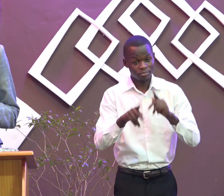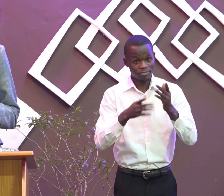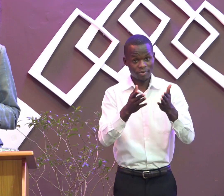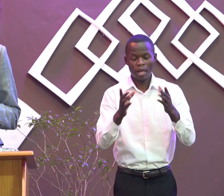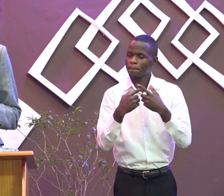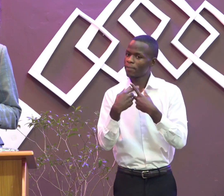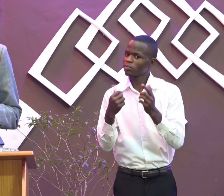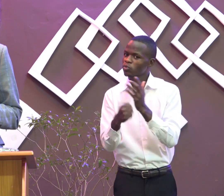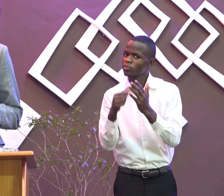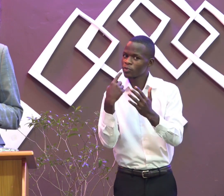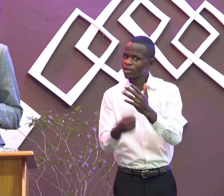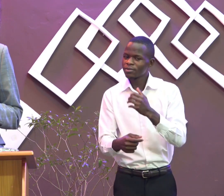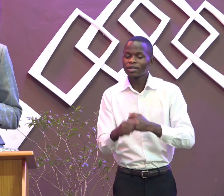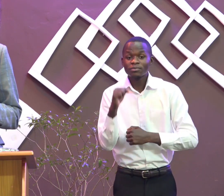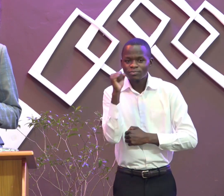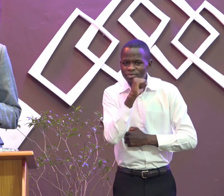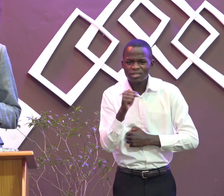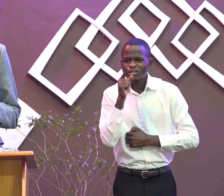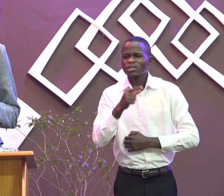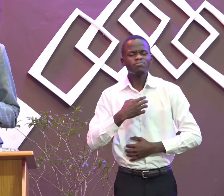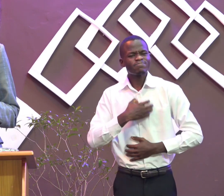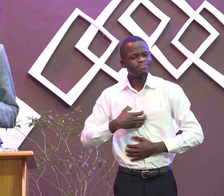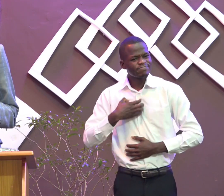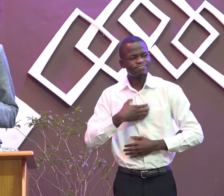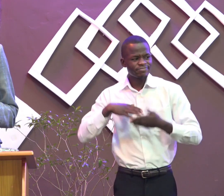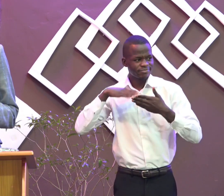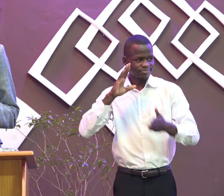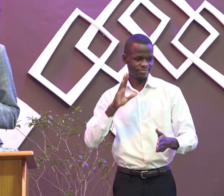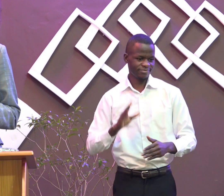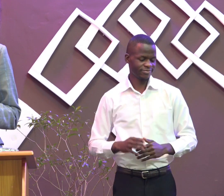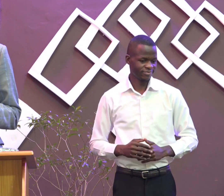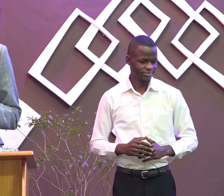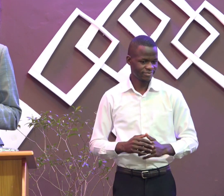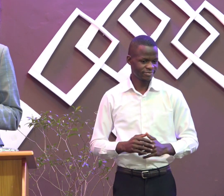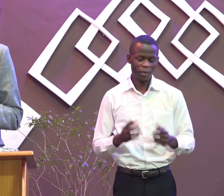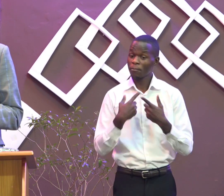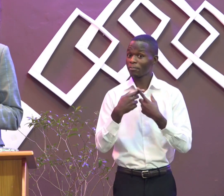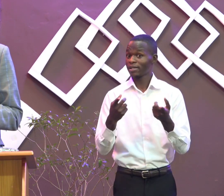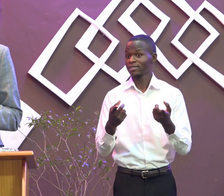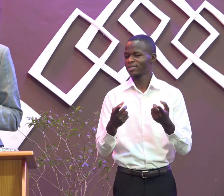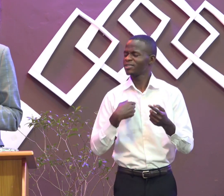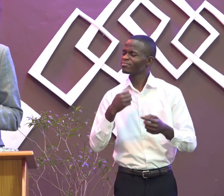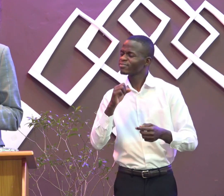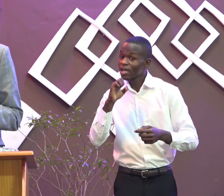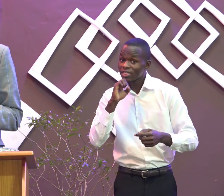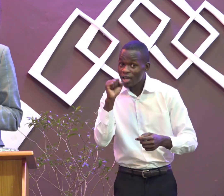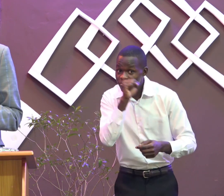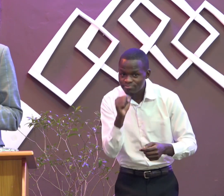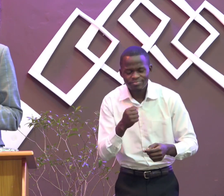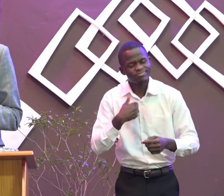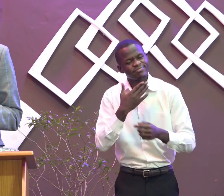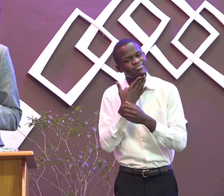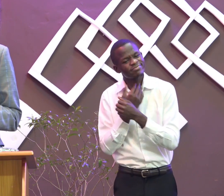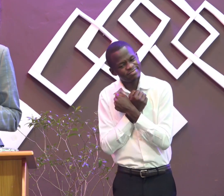Zakubaja jali mukambwe ye. But our grandparent was so Nenga abaze imbagala nnyonga mnabye mgira mukugonda